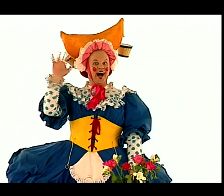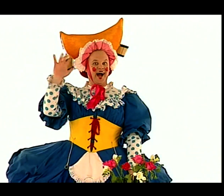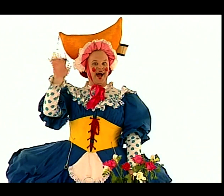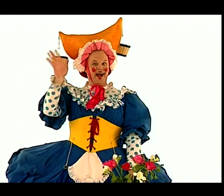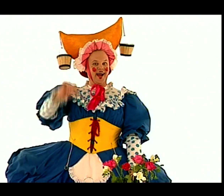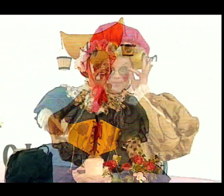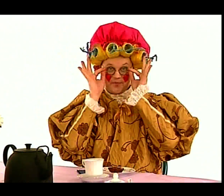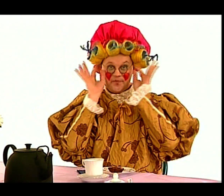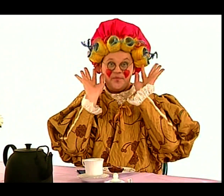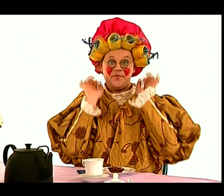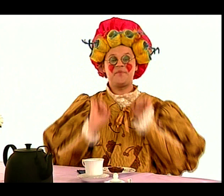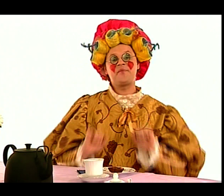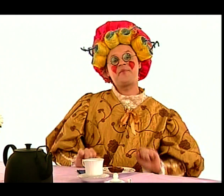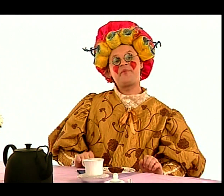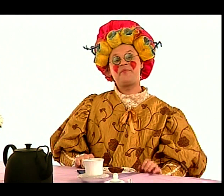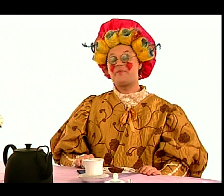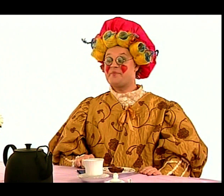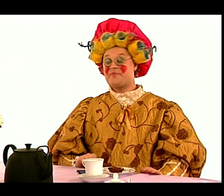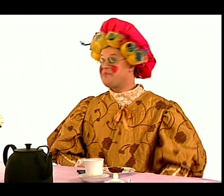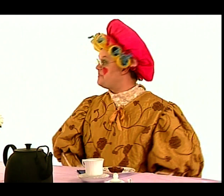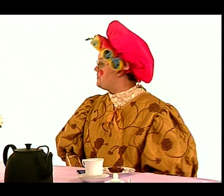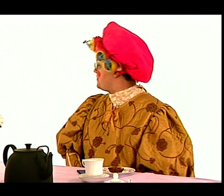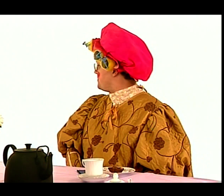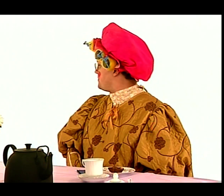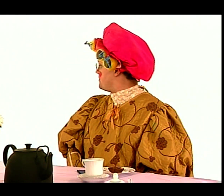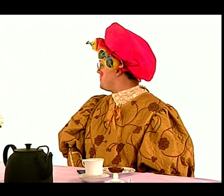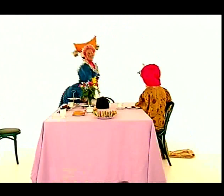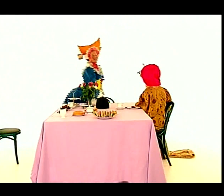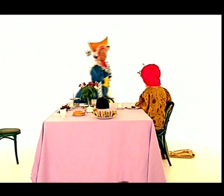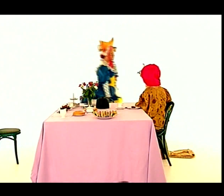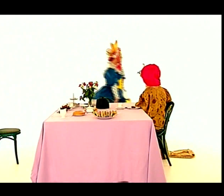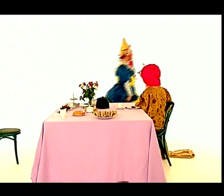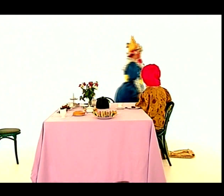Goodbye. Come along, Auntie Suki.